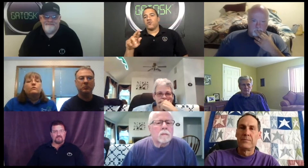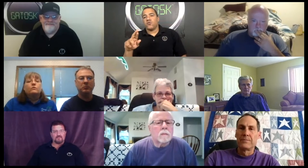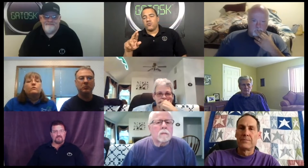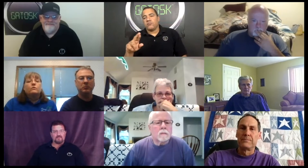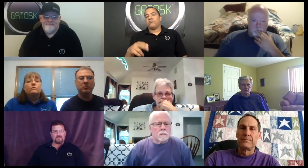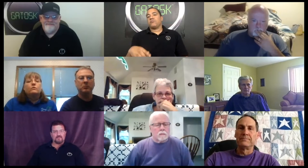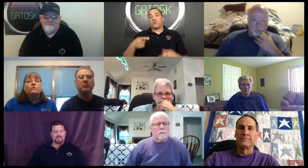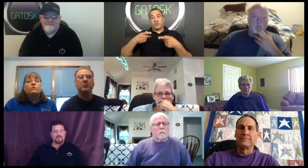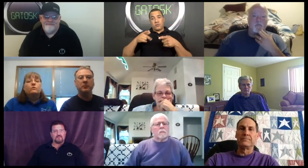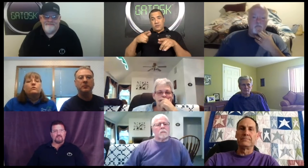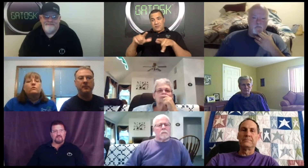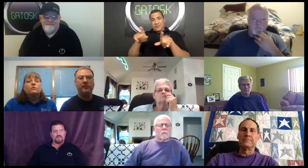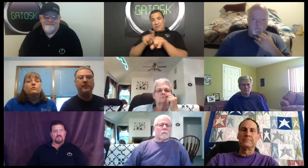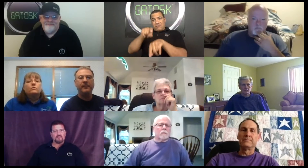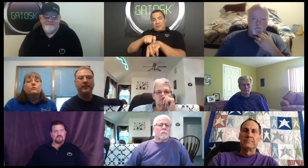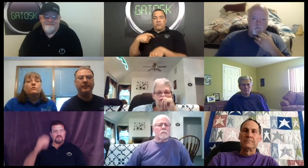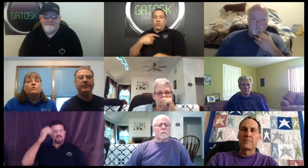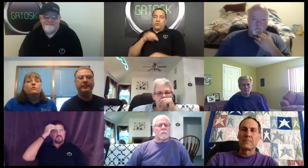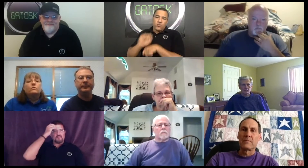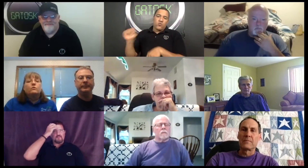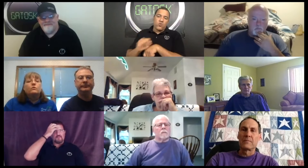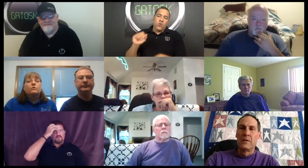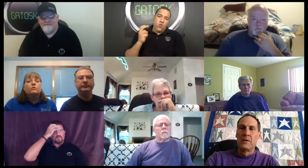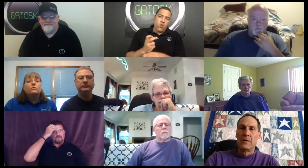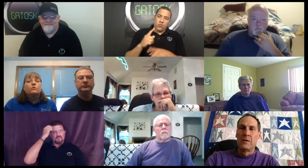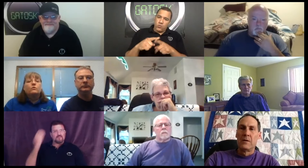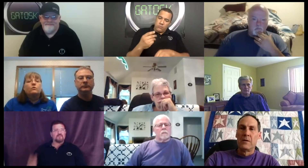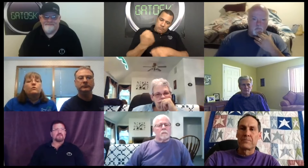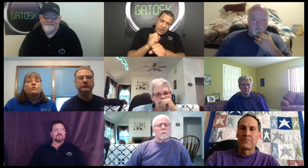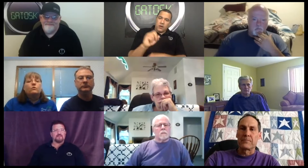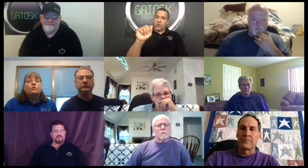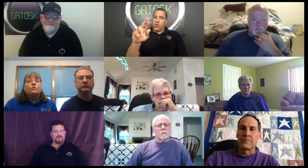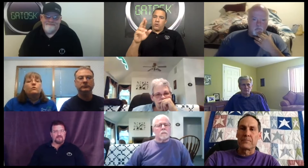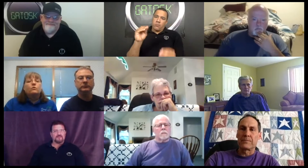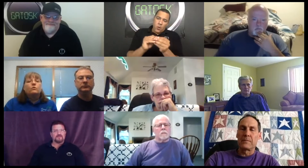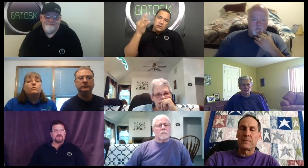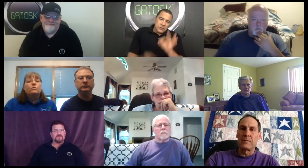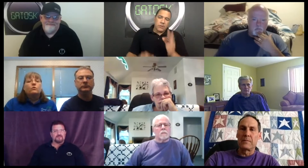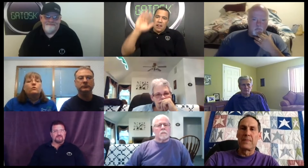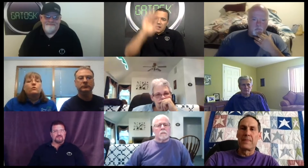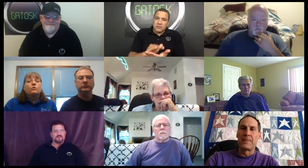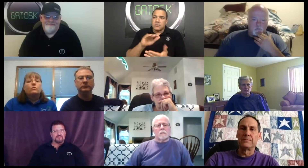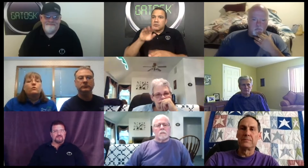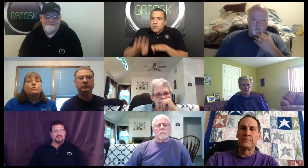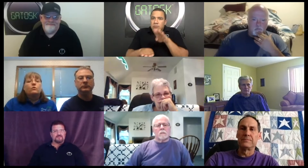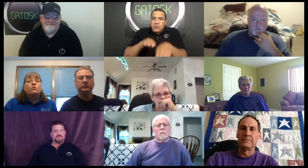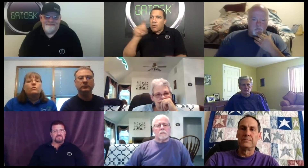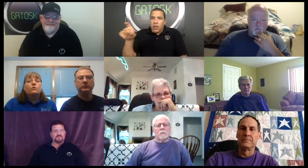move on to AR. At the same time, we are working hard to make AR much simpler with